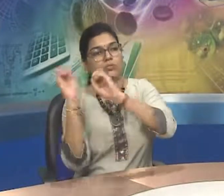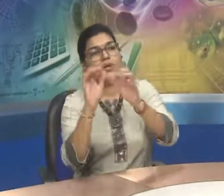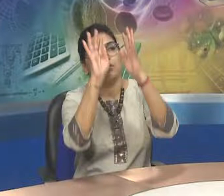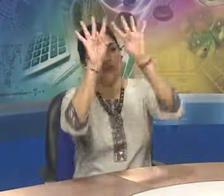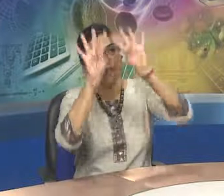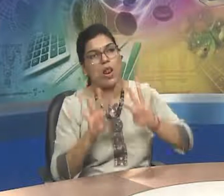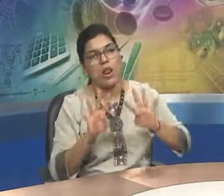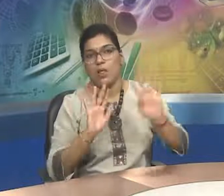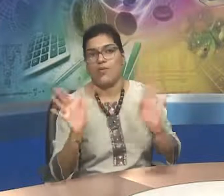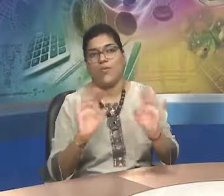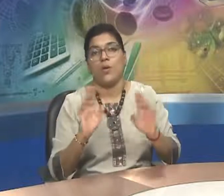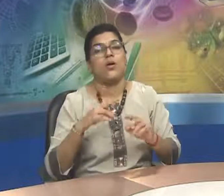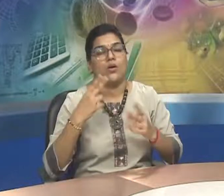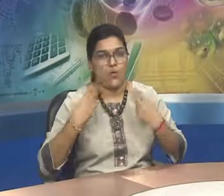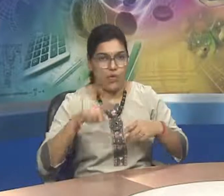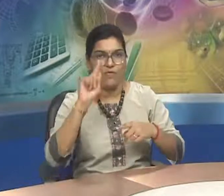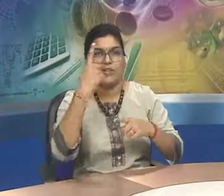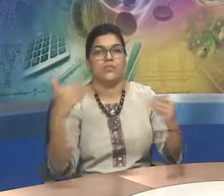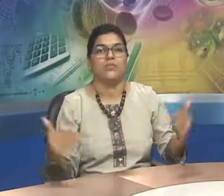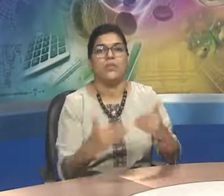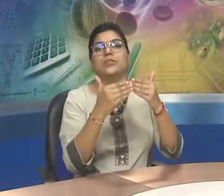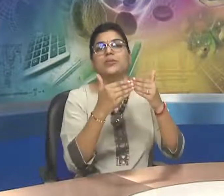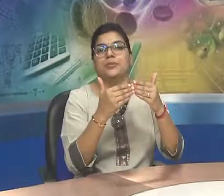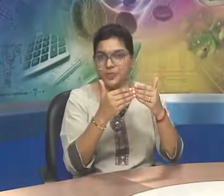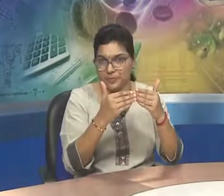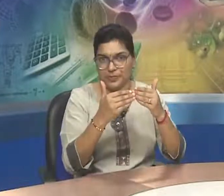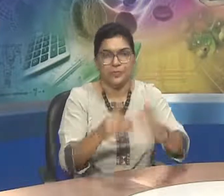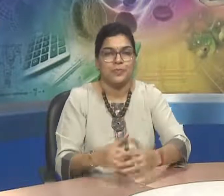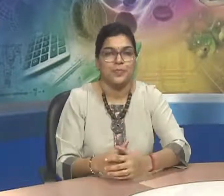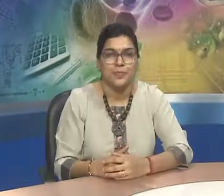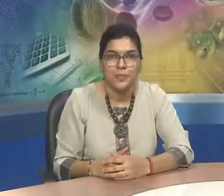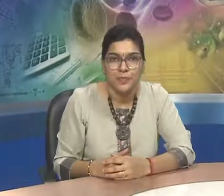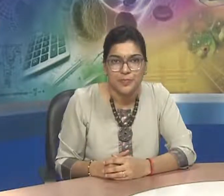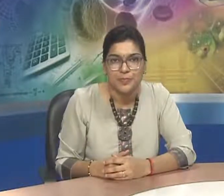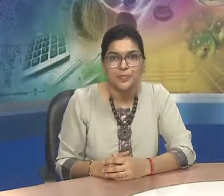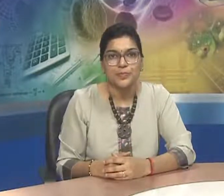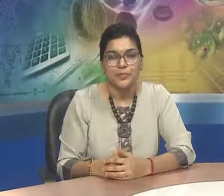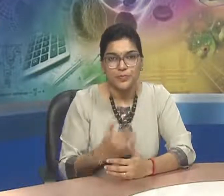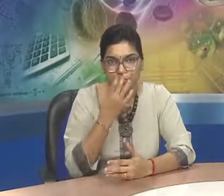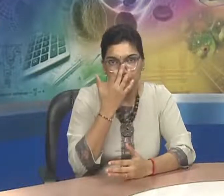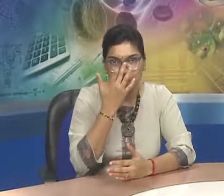So this law is also for the protection.